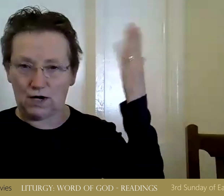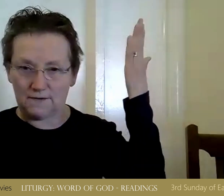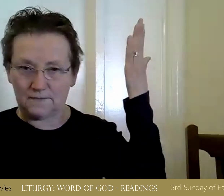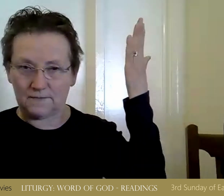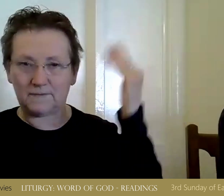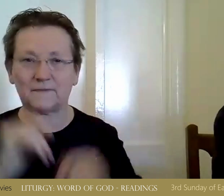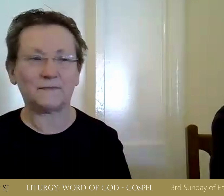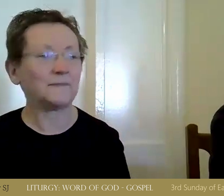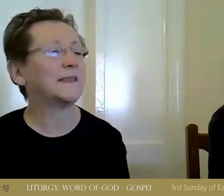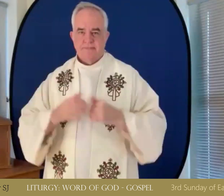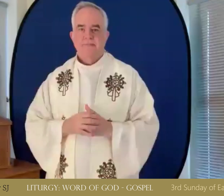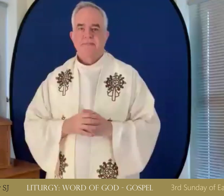Alleluia.